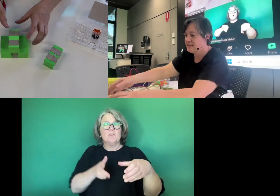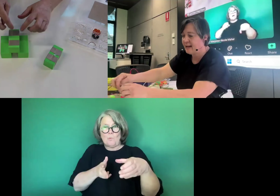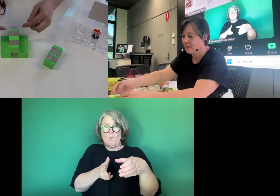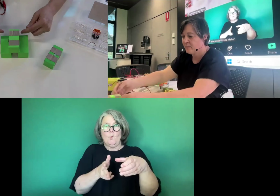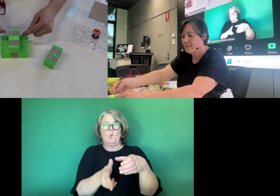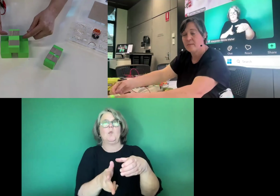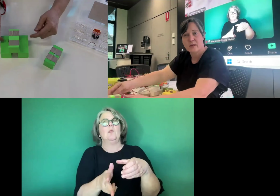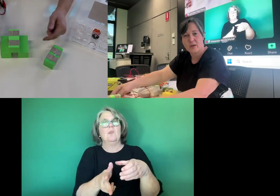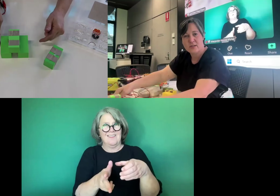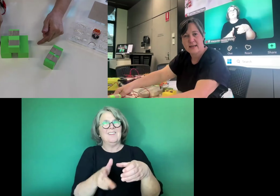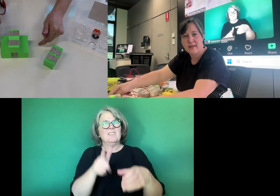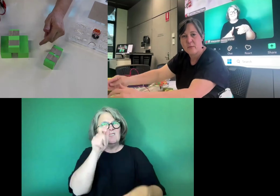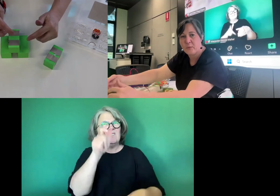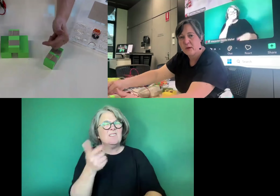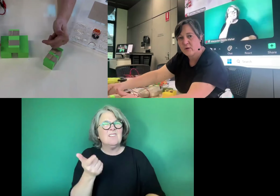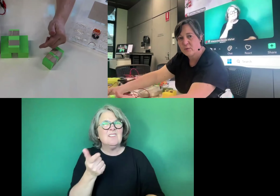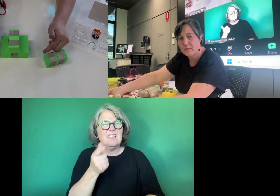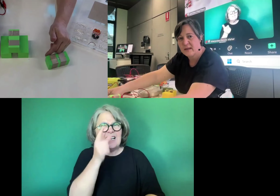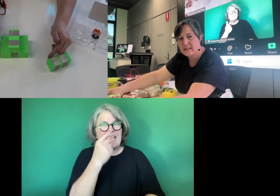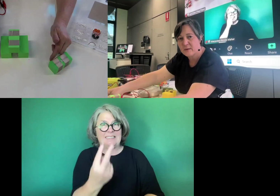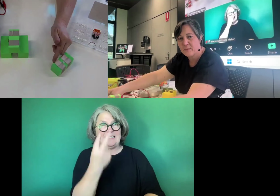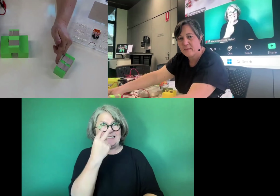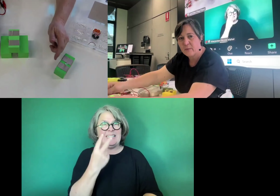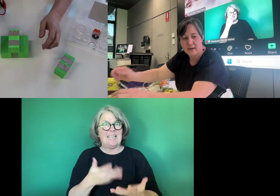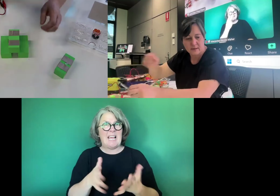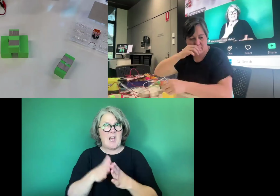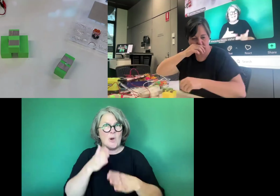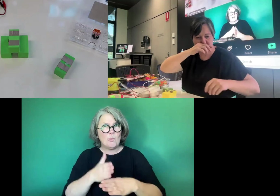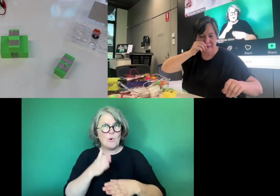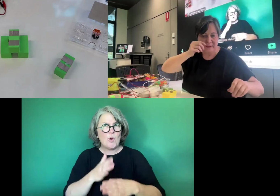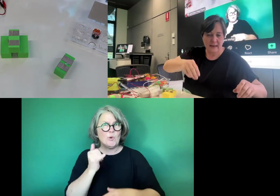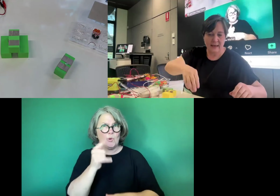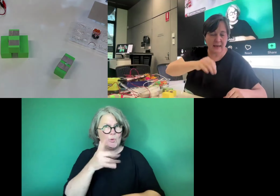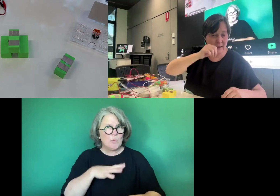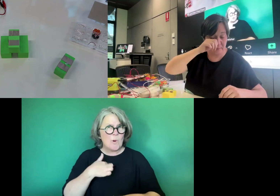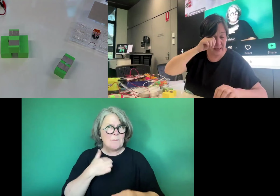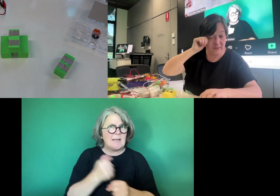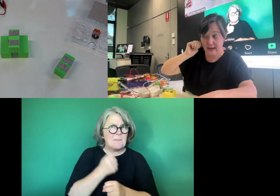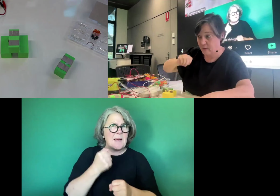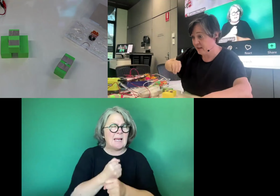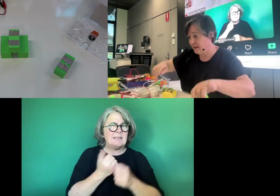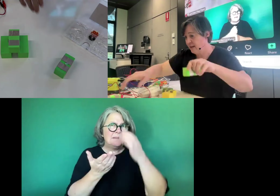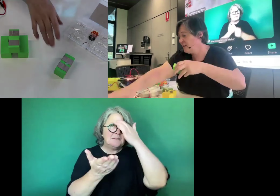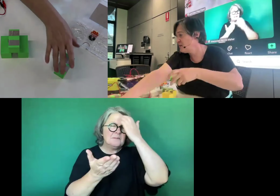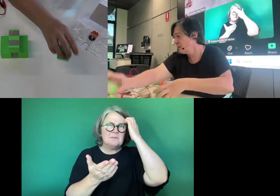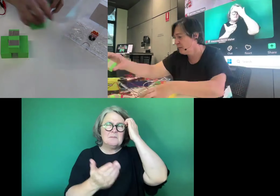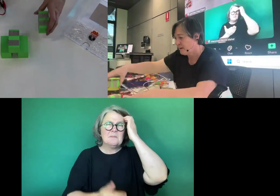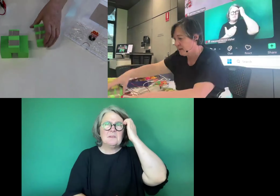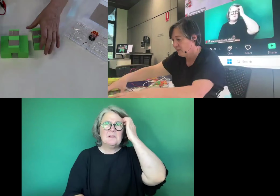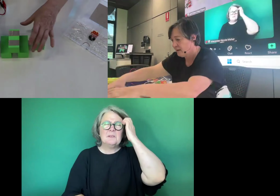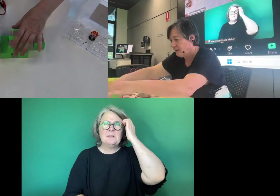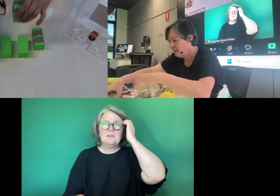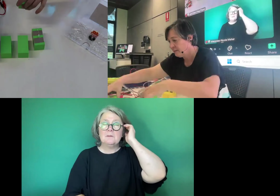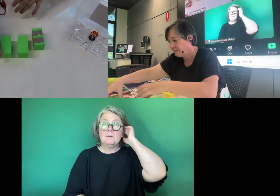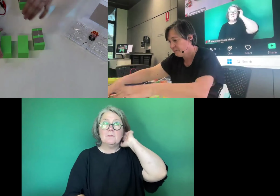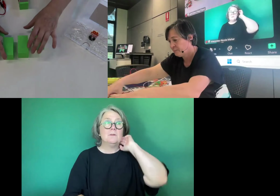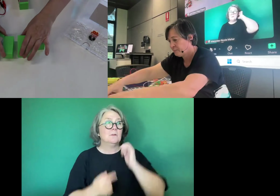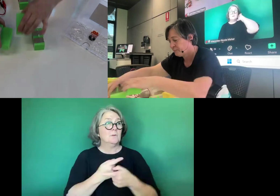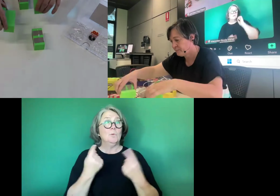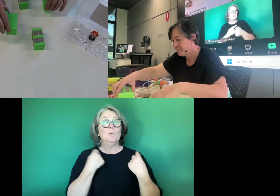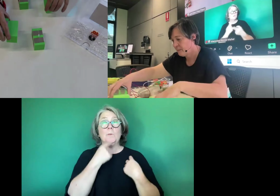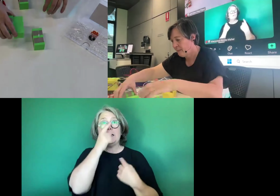start to stack them. Can you see how that would work, or do you want me to actually make one? So in fact, we could even do it by going,